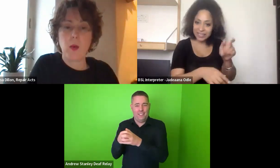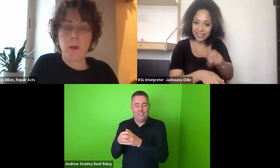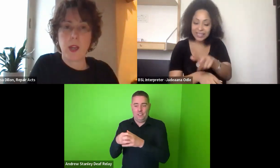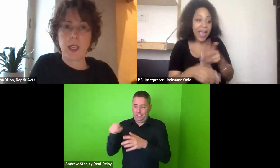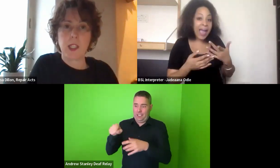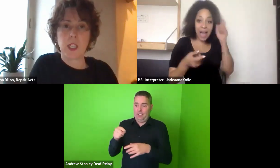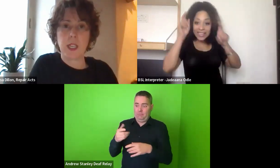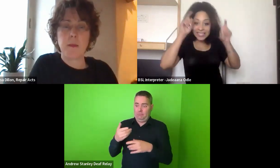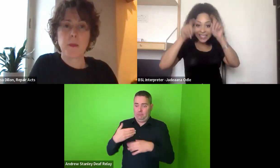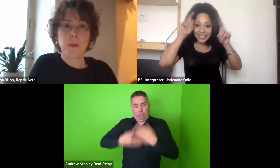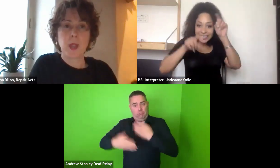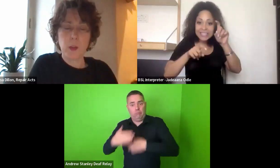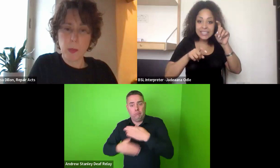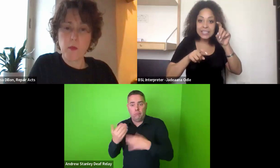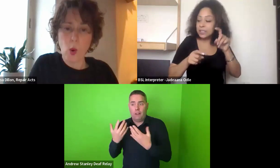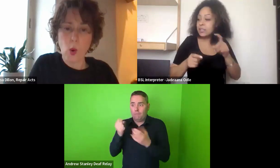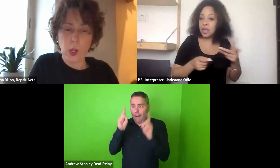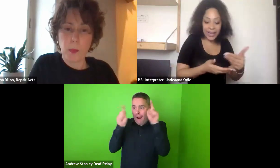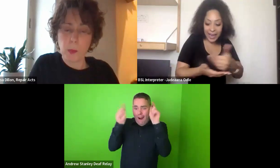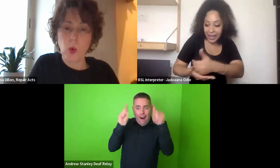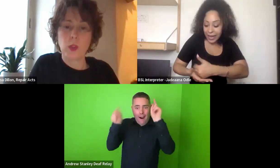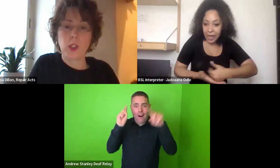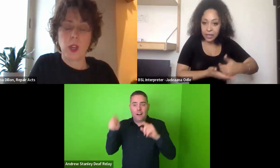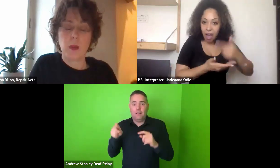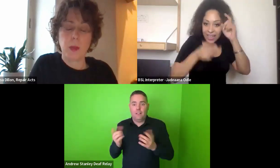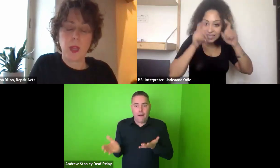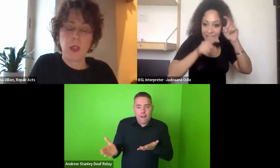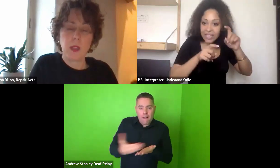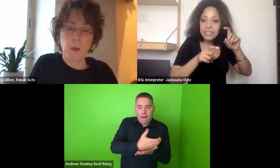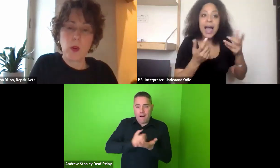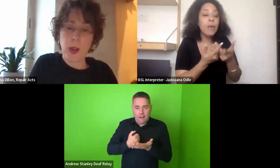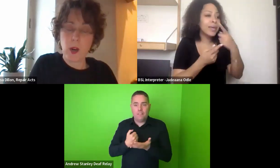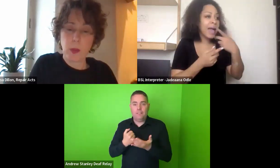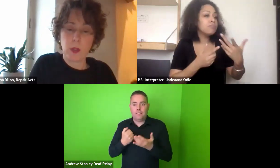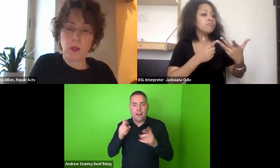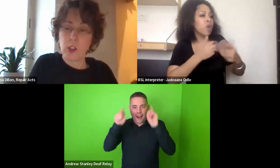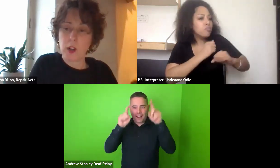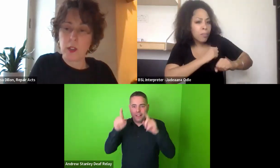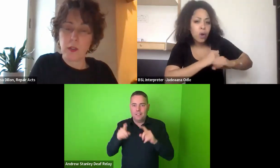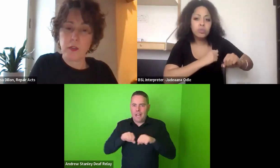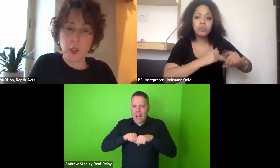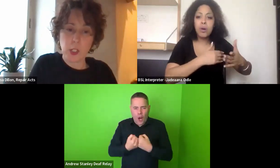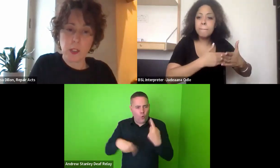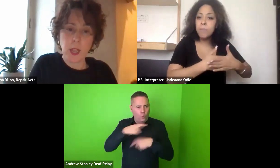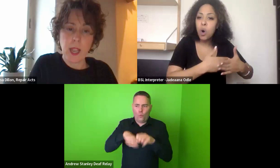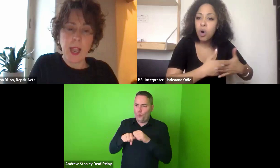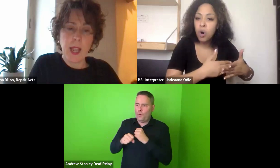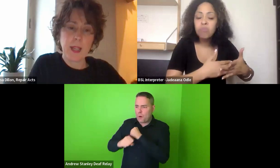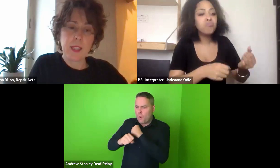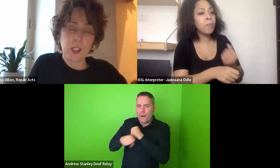for how we might actually kind of provoke and promote more repairable, restorative